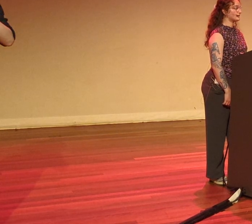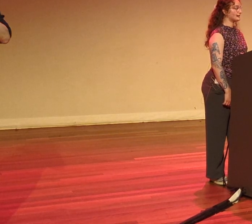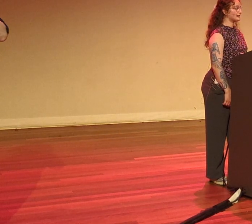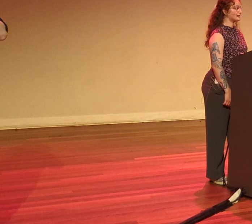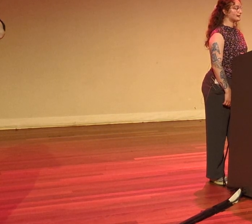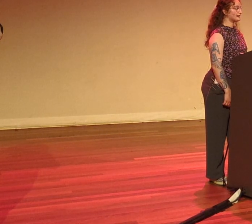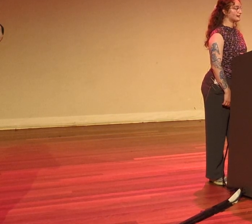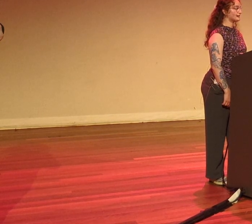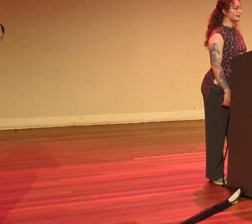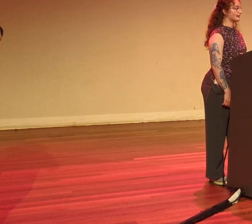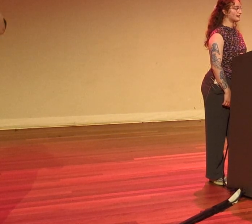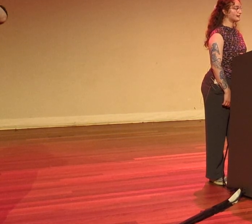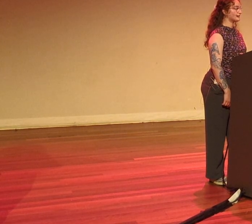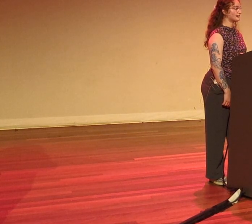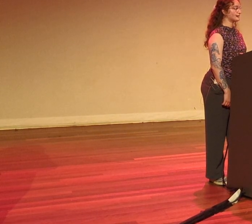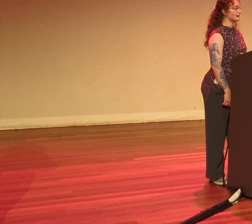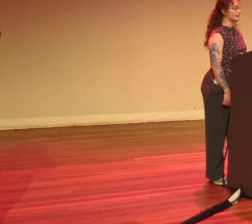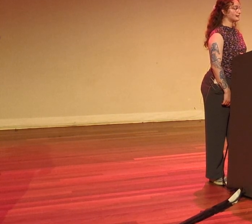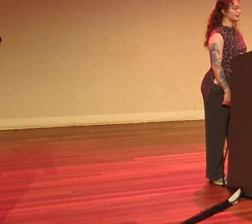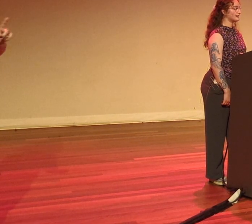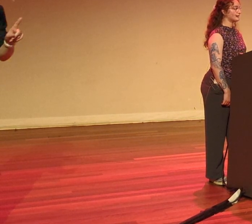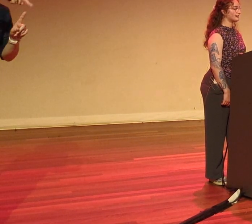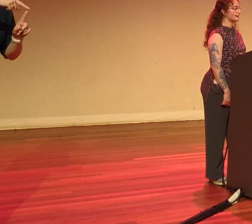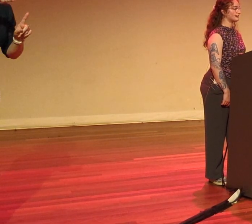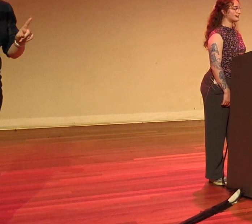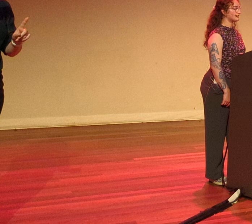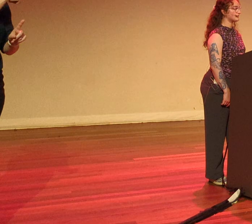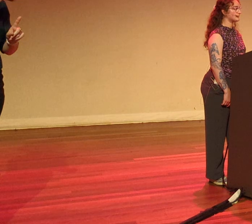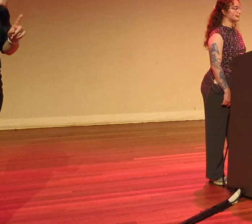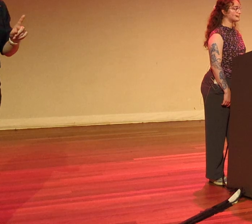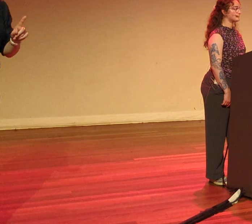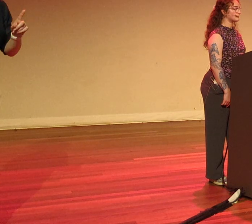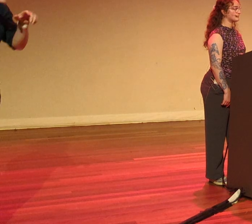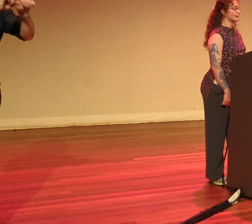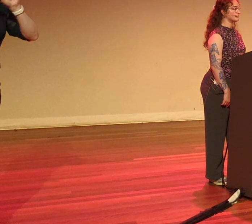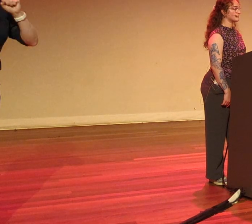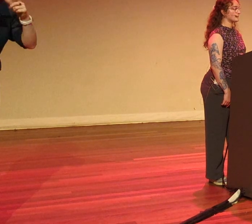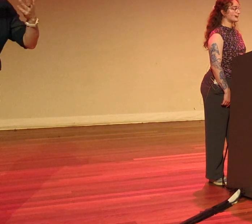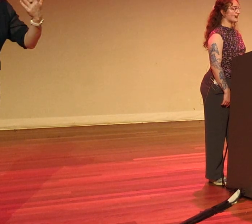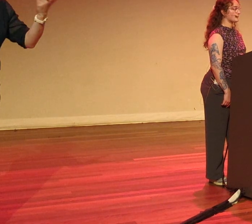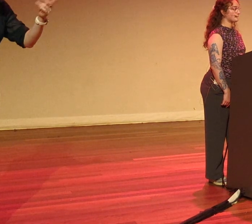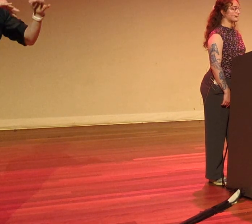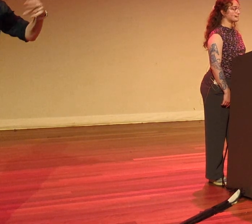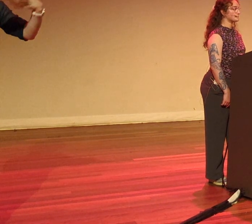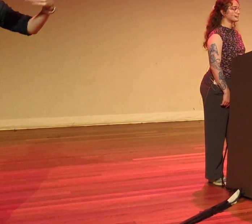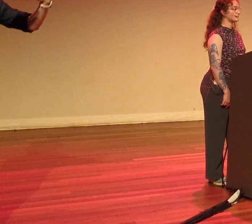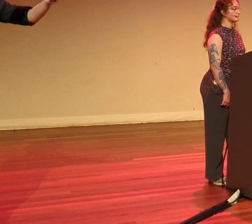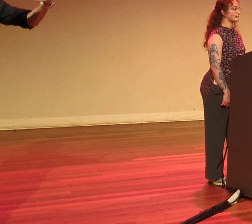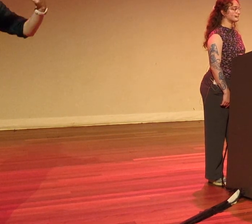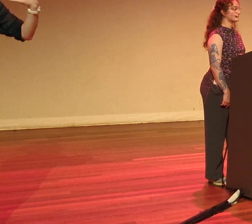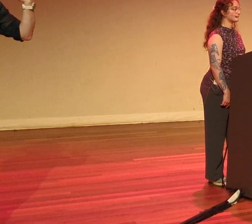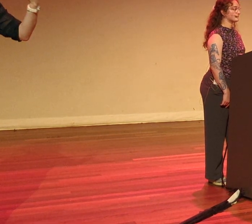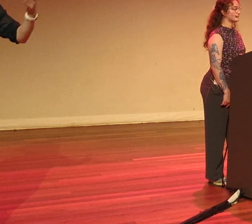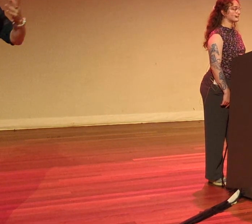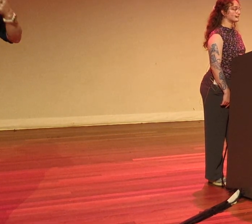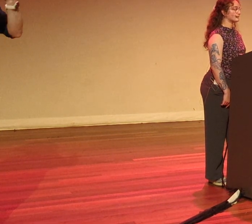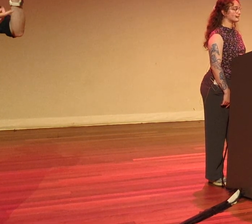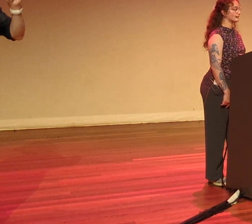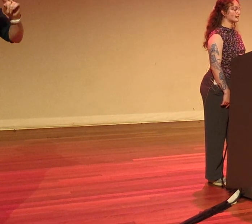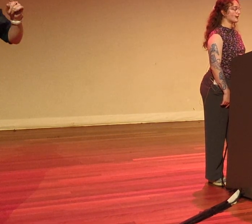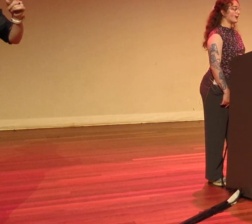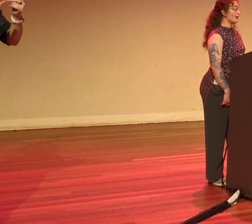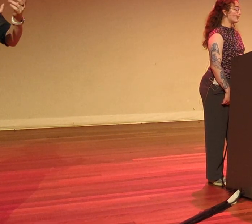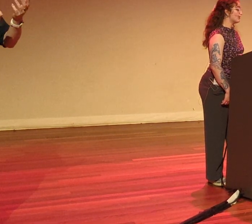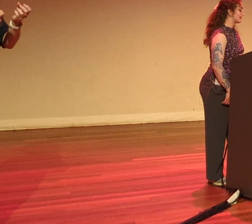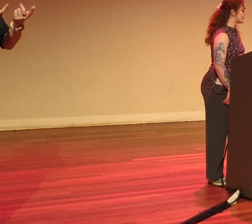ask you, how do you think about this in the future? Because Google won't help you to know how the model is